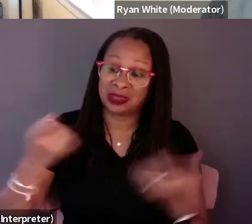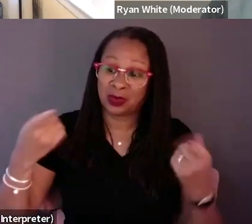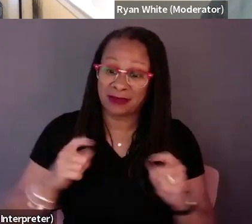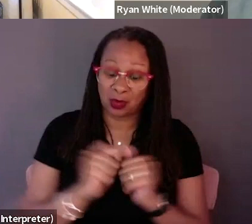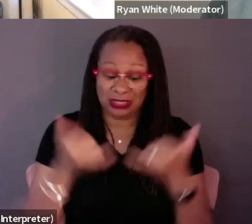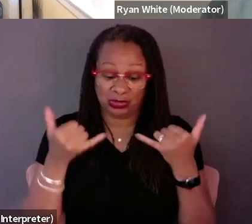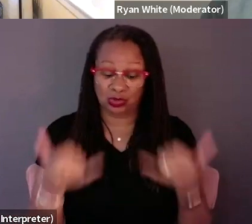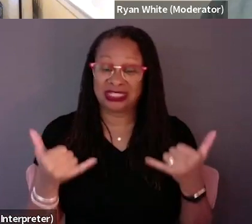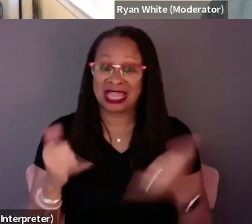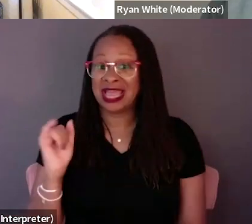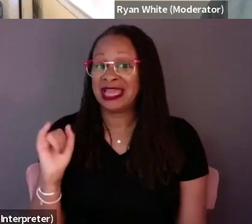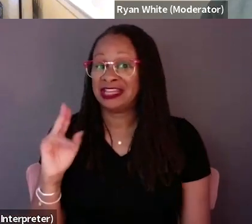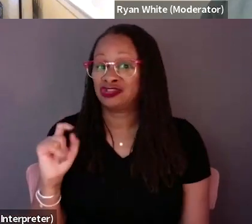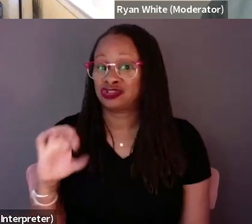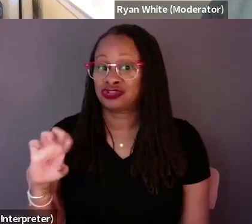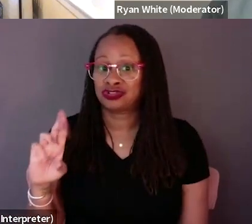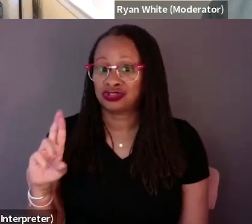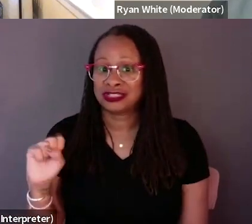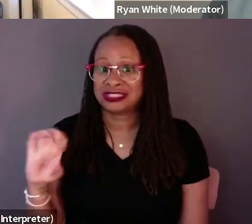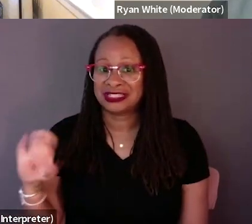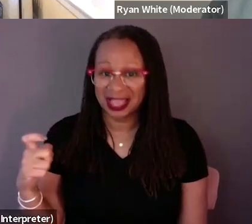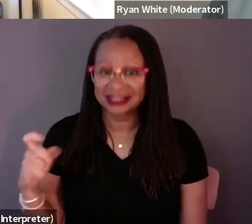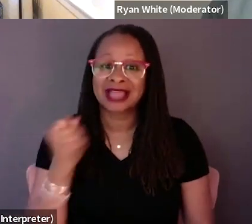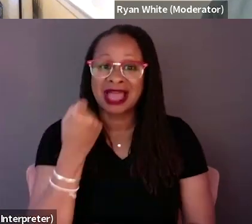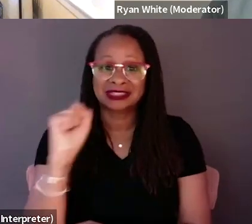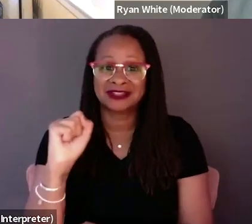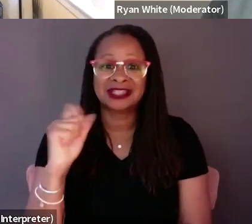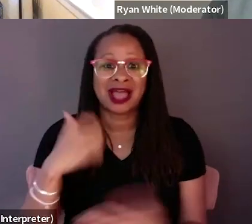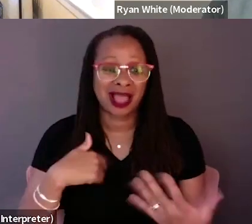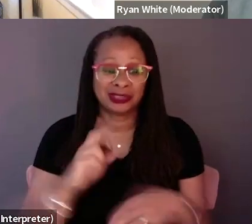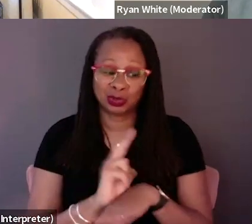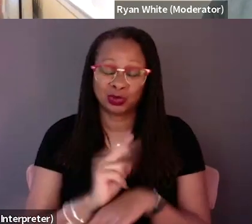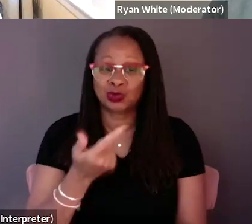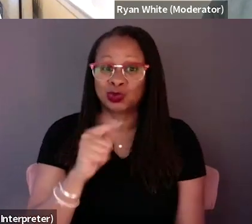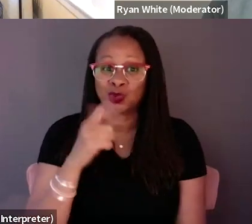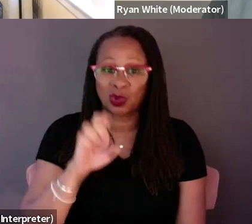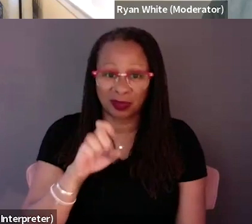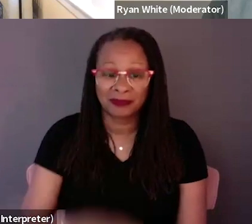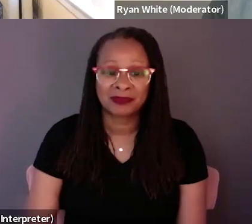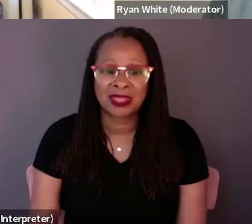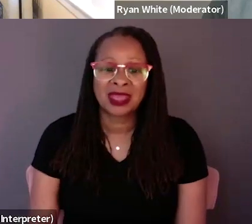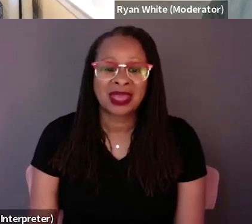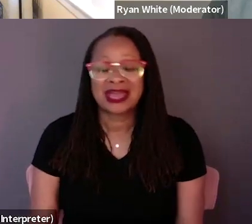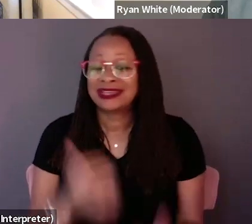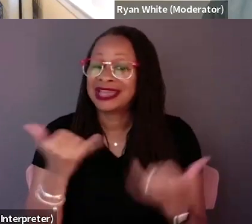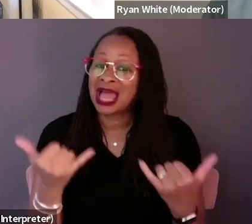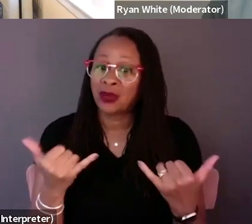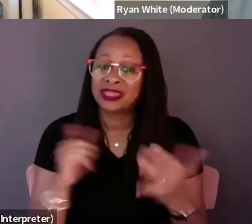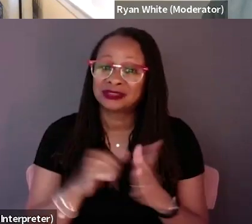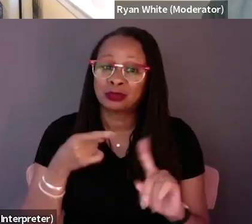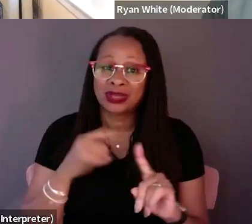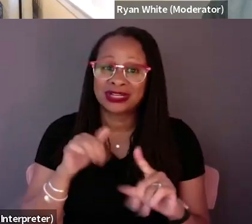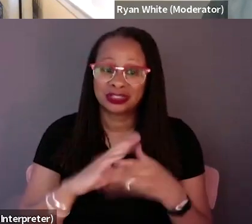on with modern day intersex activists, I think I Googled intersex activists. This was by the time we were at this stage in the